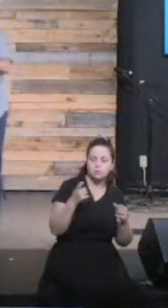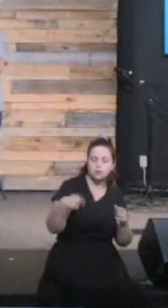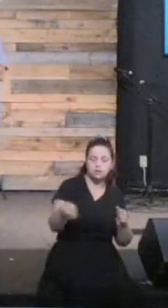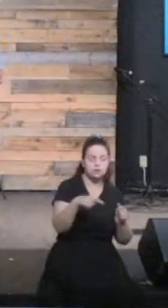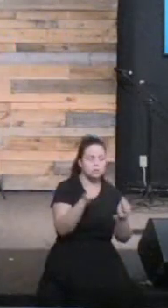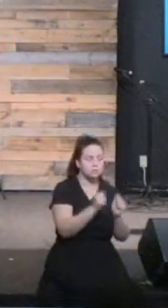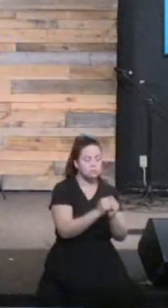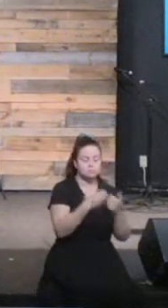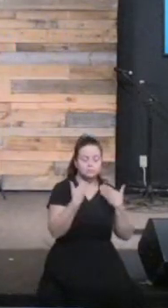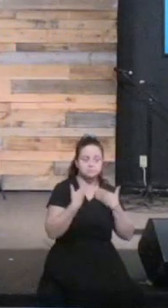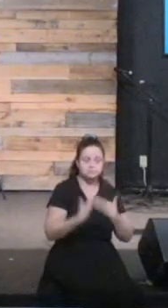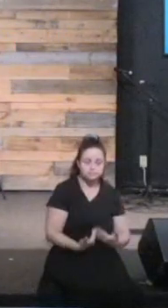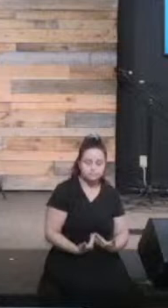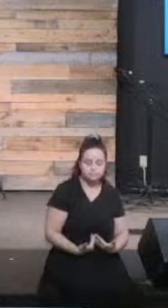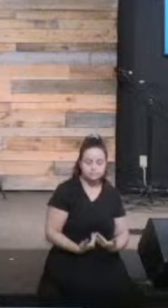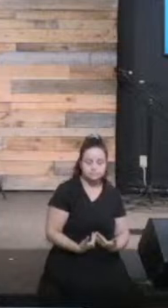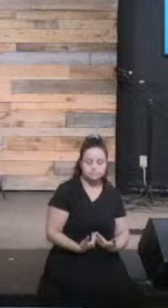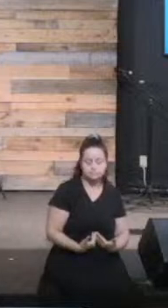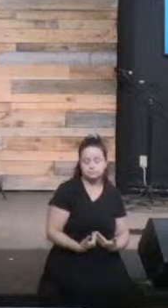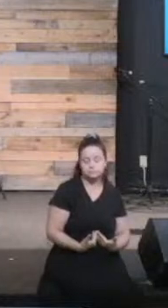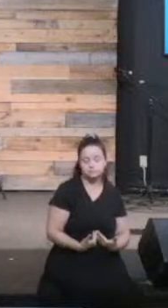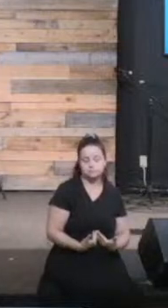with me